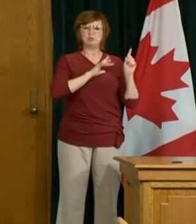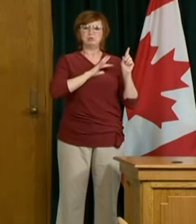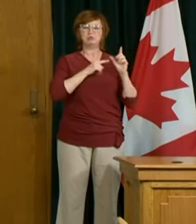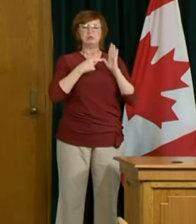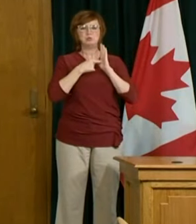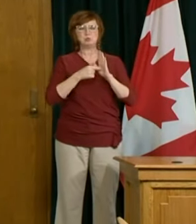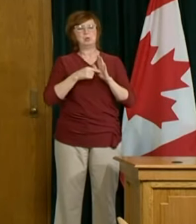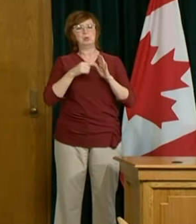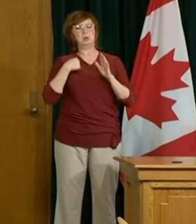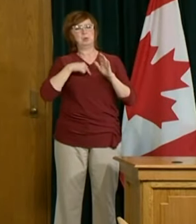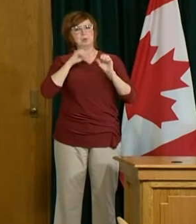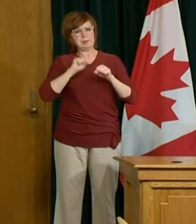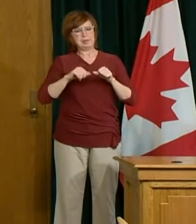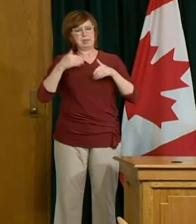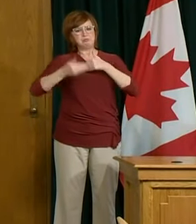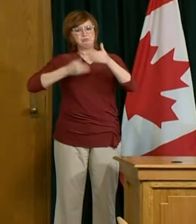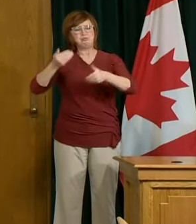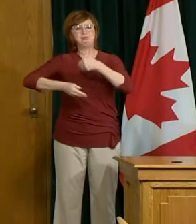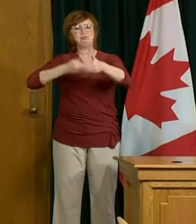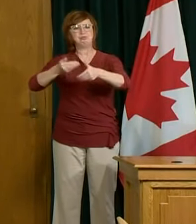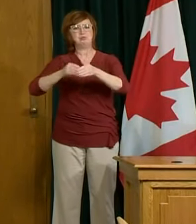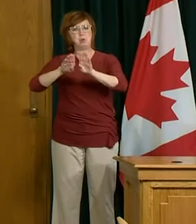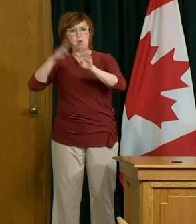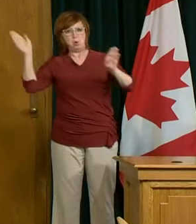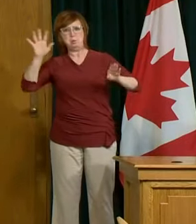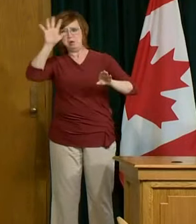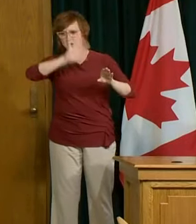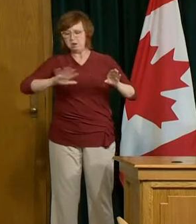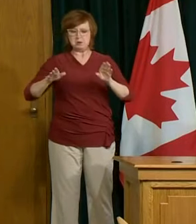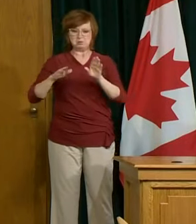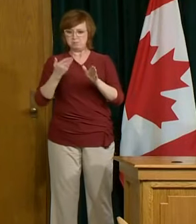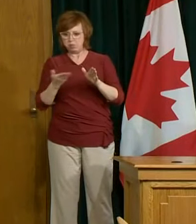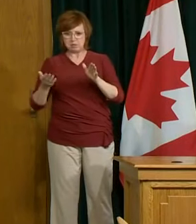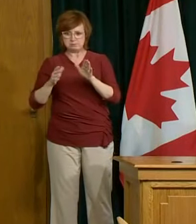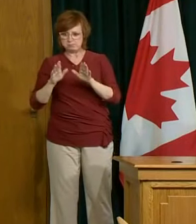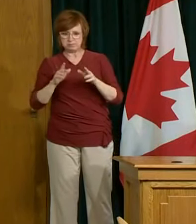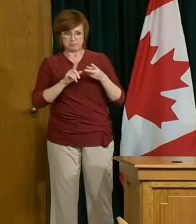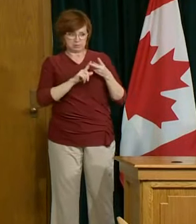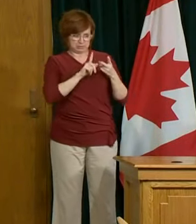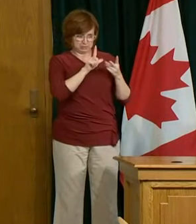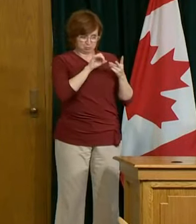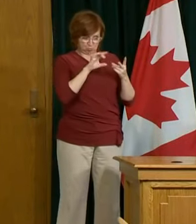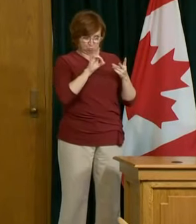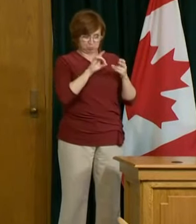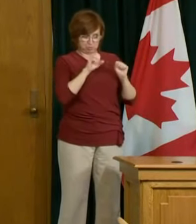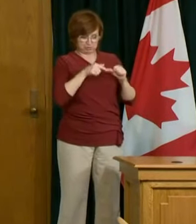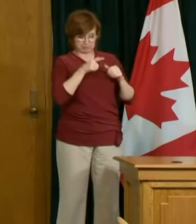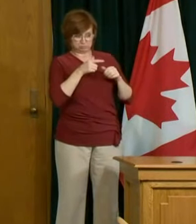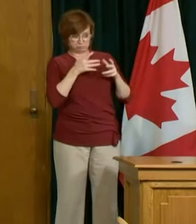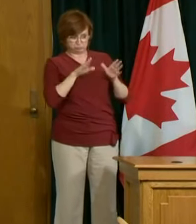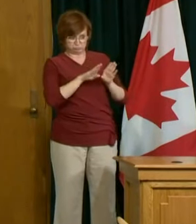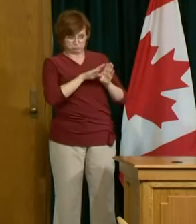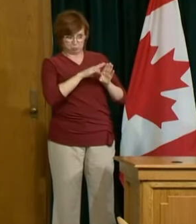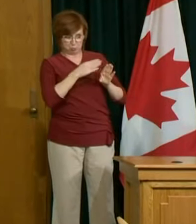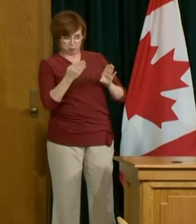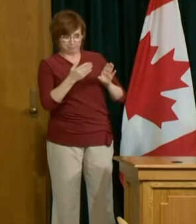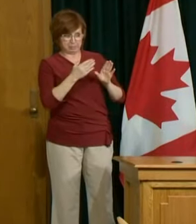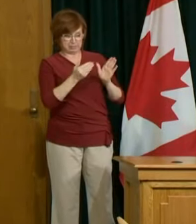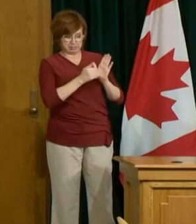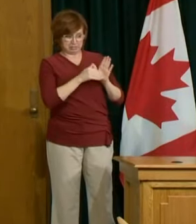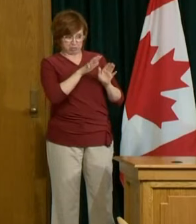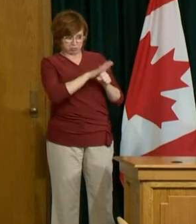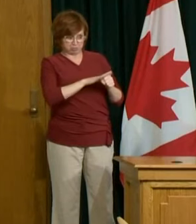for Lloydminster, as things are pretty quiet, and they can cautiously proceed with reopening in phase 1 next week,